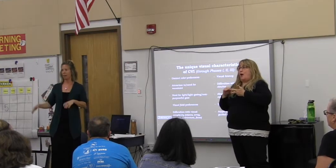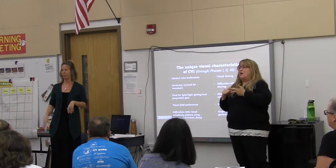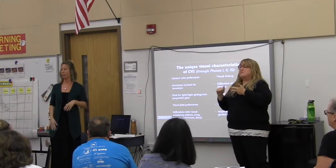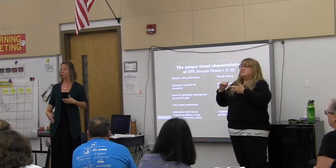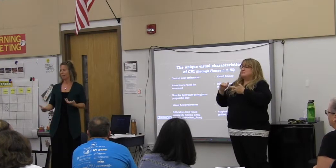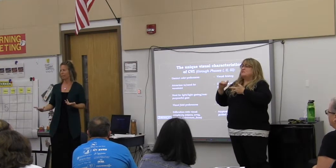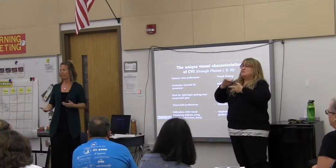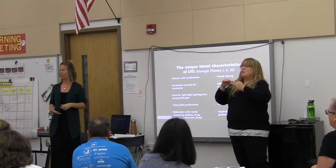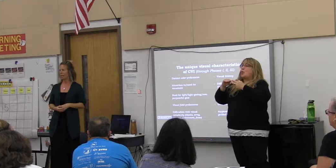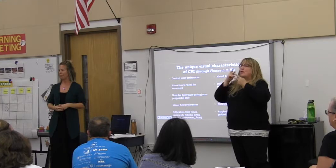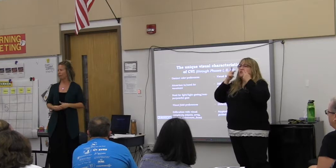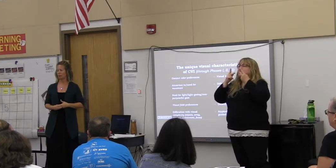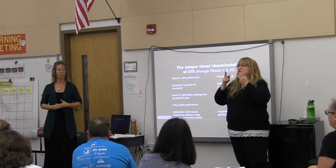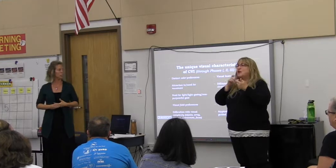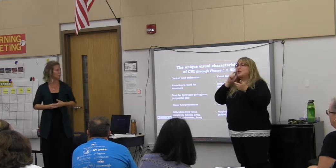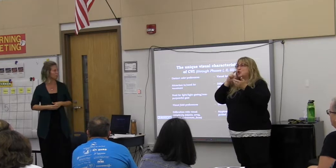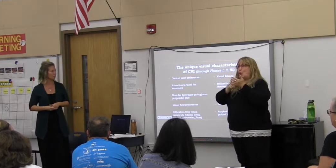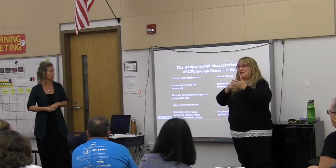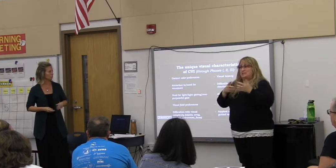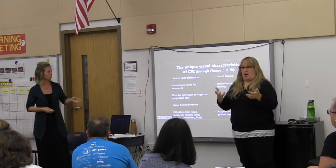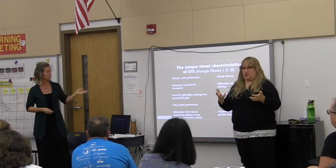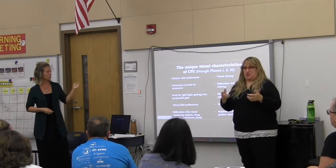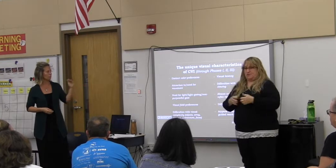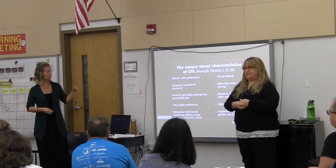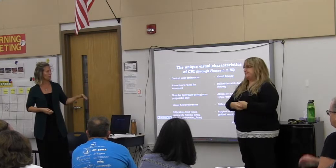higher and higher, you might not see it happen as much.